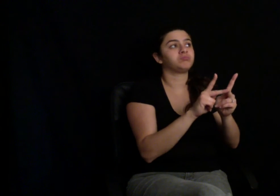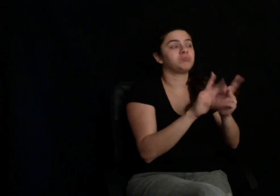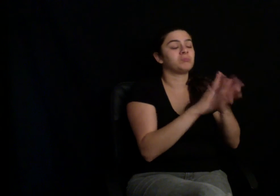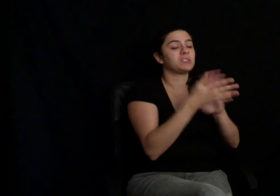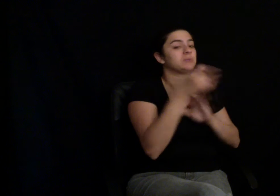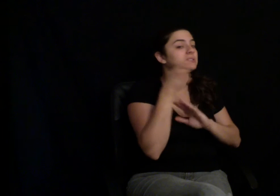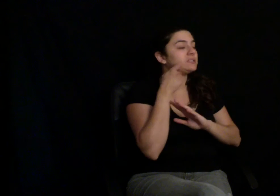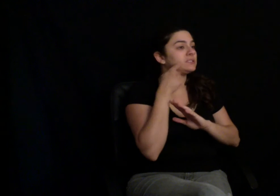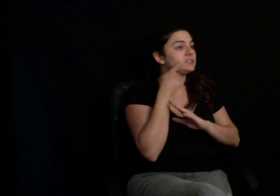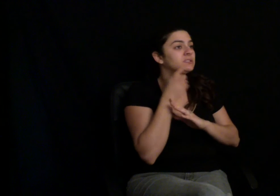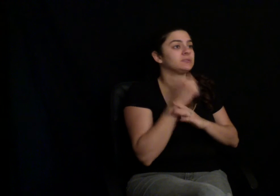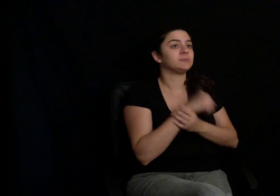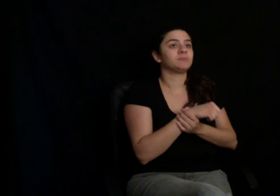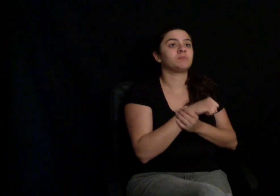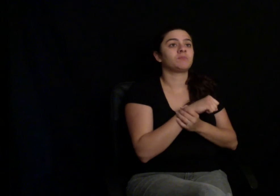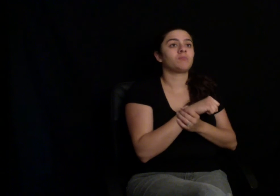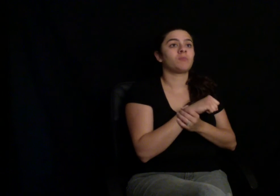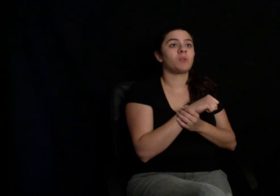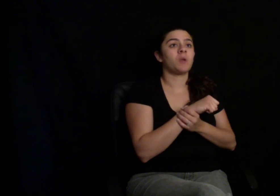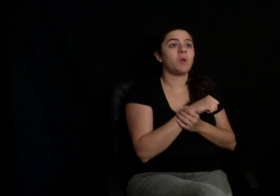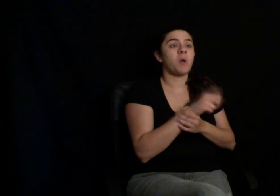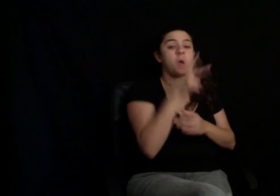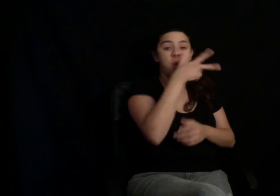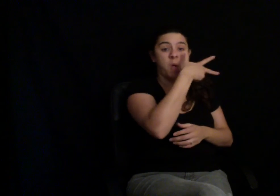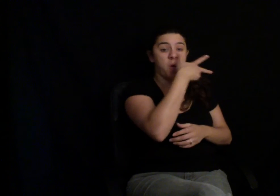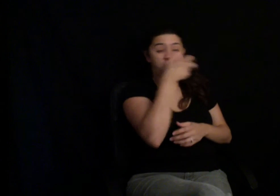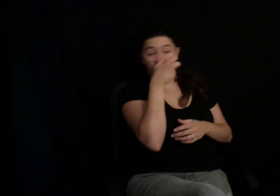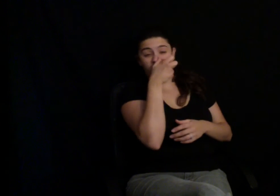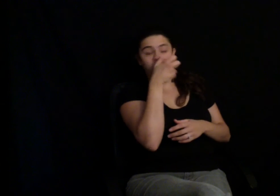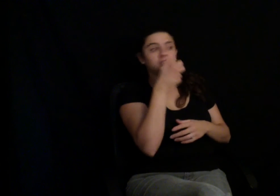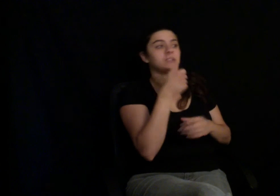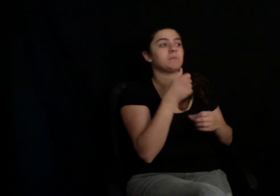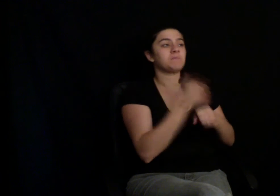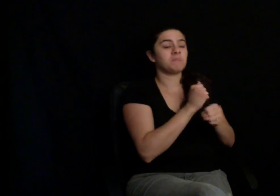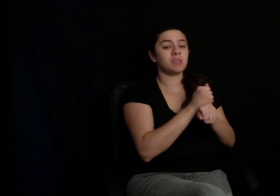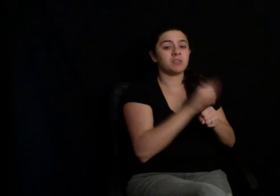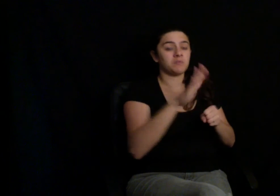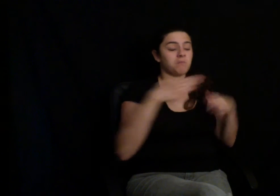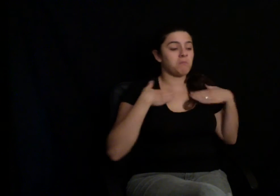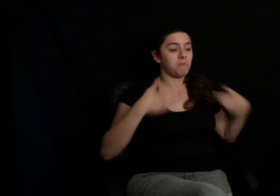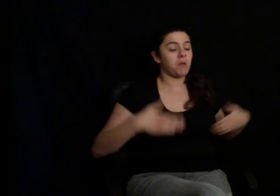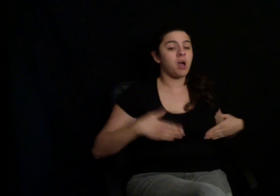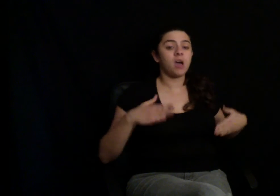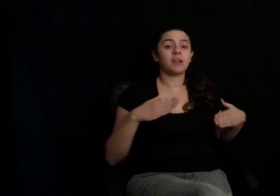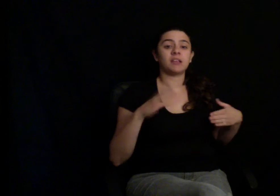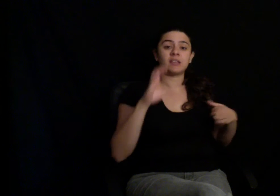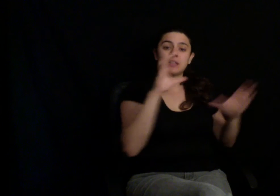orgasm brings forth a flood of chemicals into your body, and if you're orgasming to a computer screen rather than a human